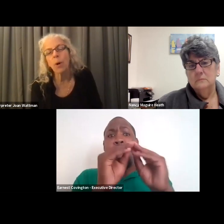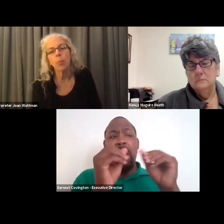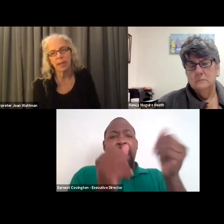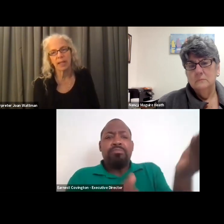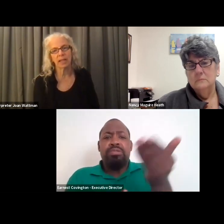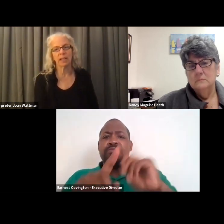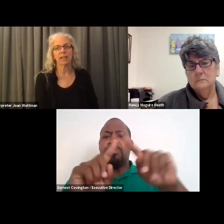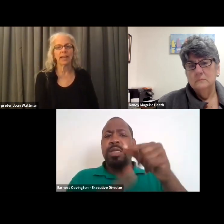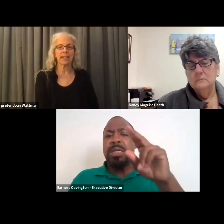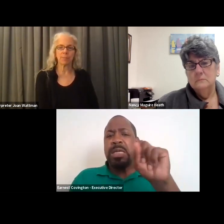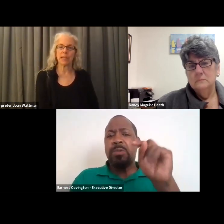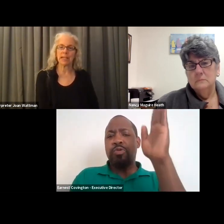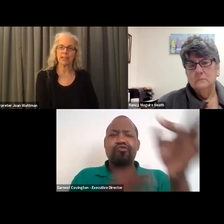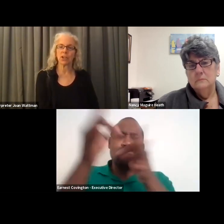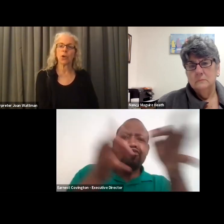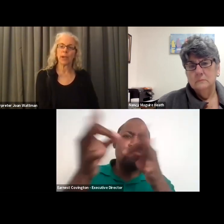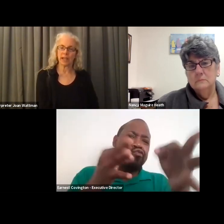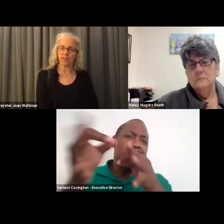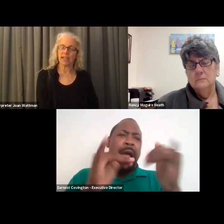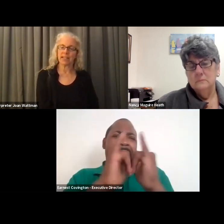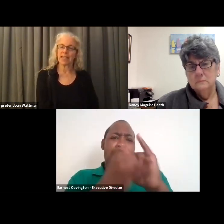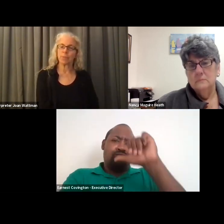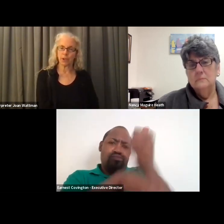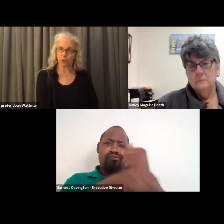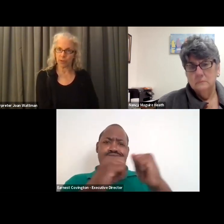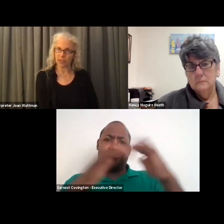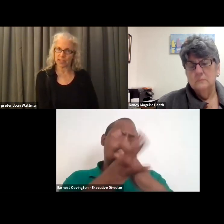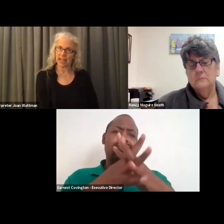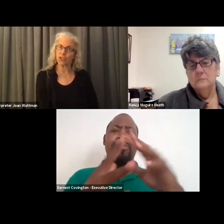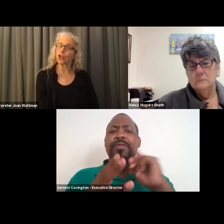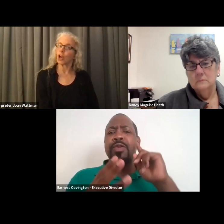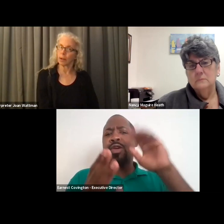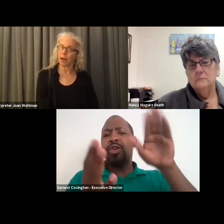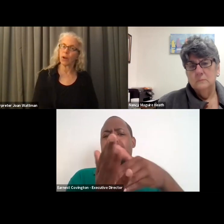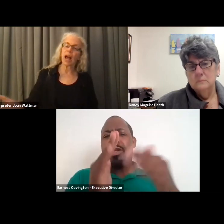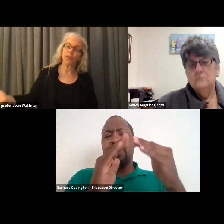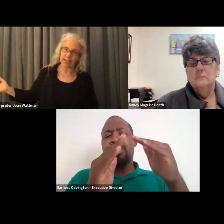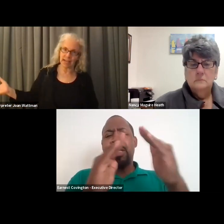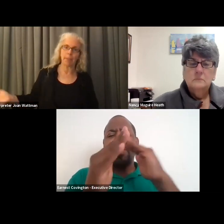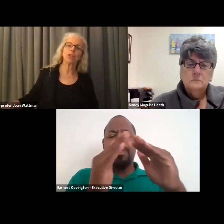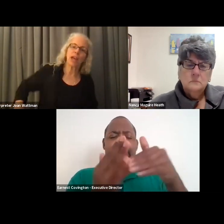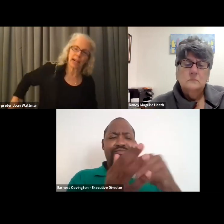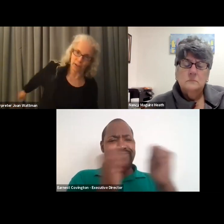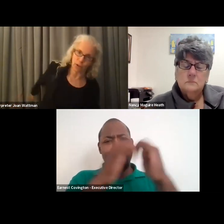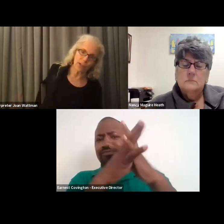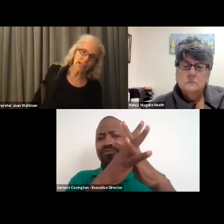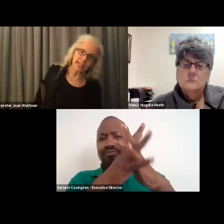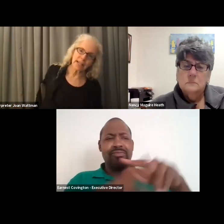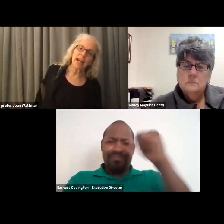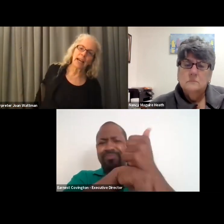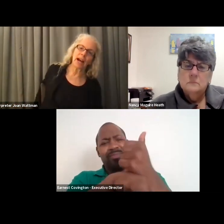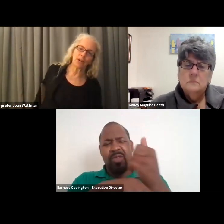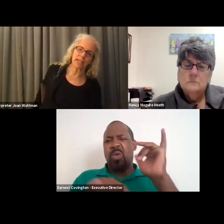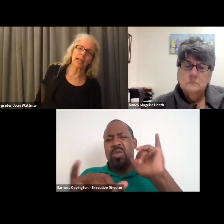And I'm hoping that in the next meetings, we can invite guest speakers from different states to talk about how they established that in their own